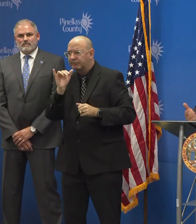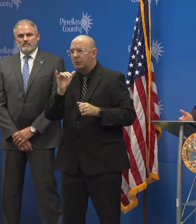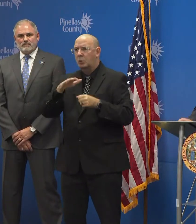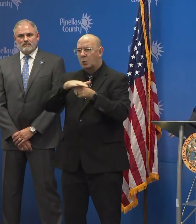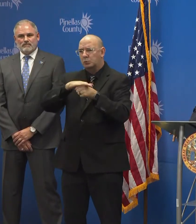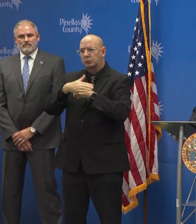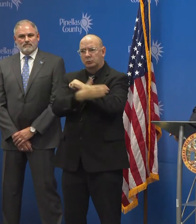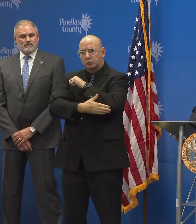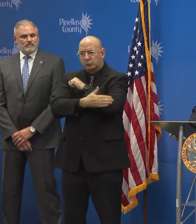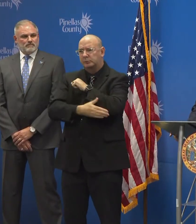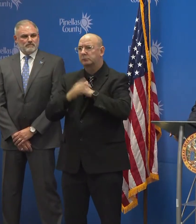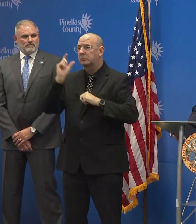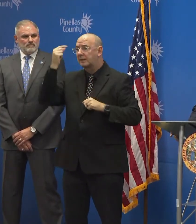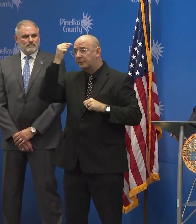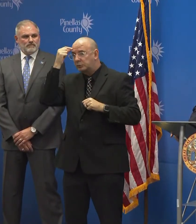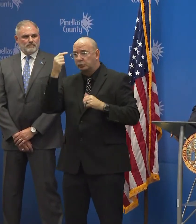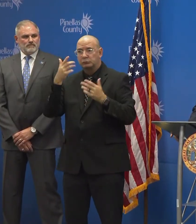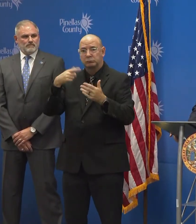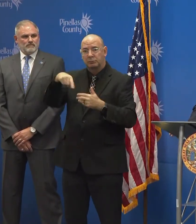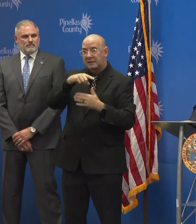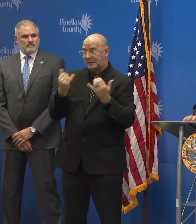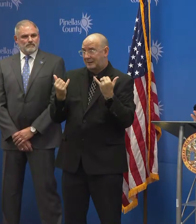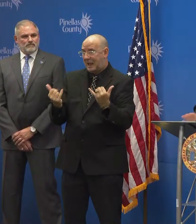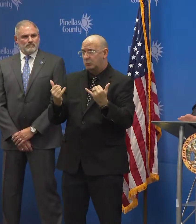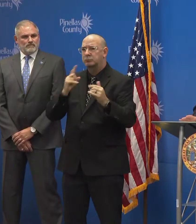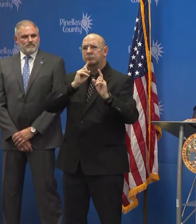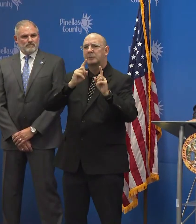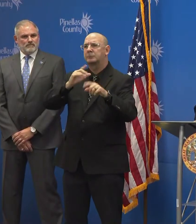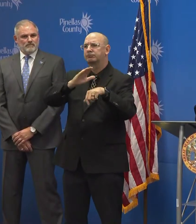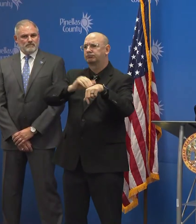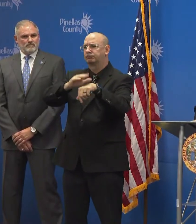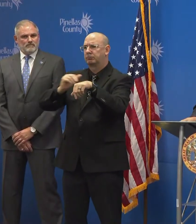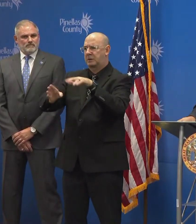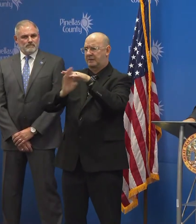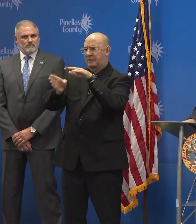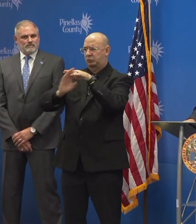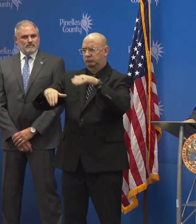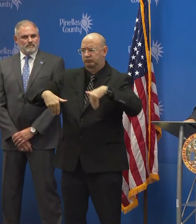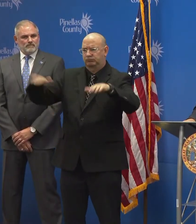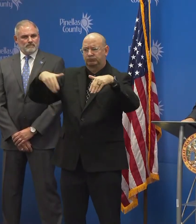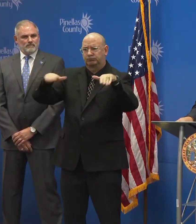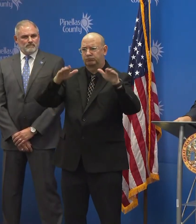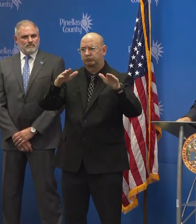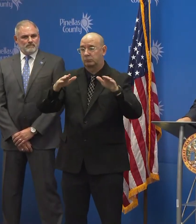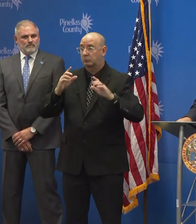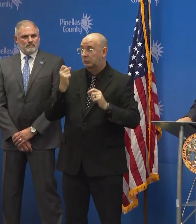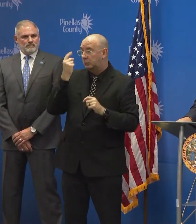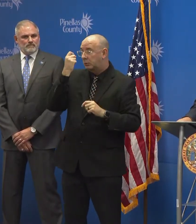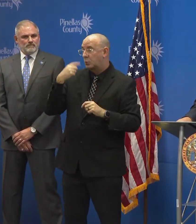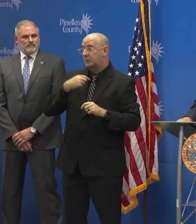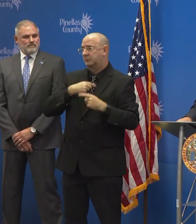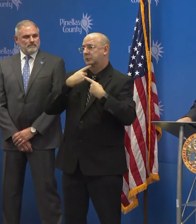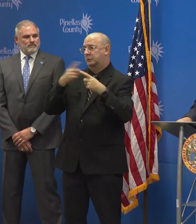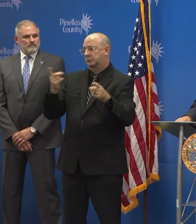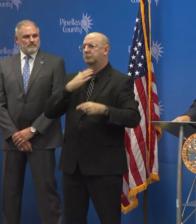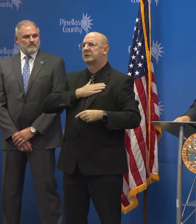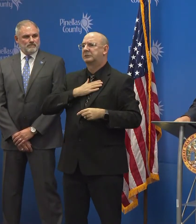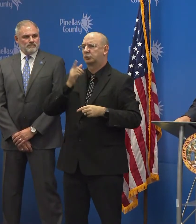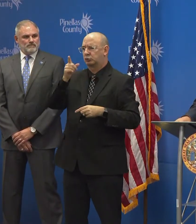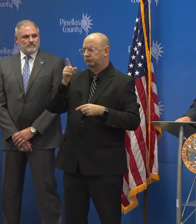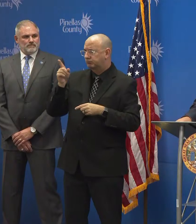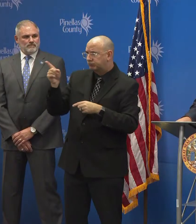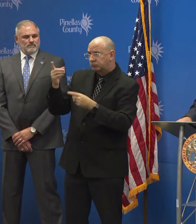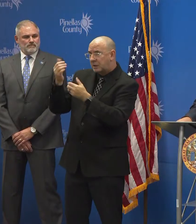governments issuing evacuation orders, and what we're telling people is please be listening to what your local officials